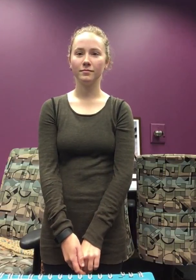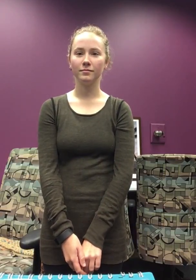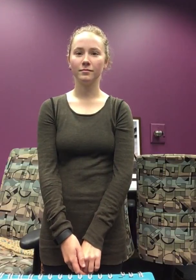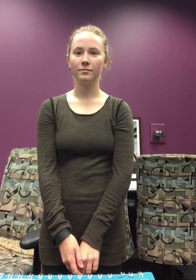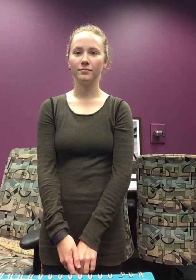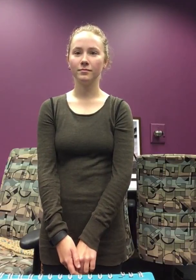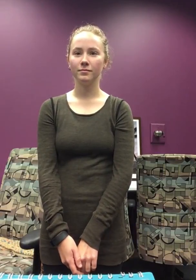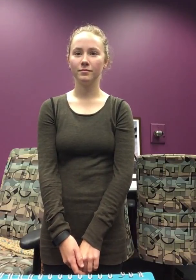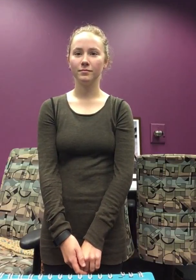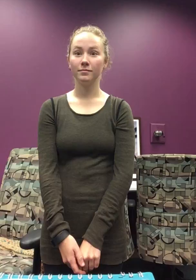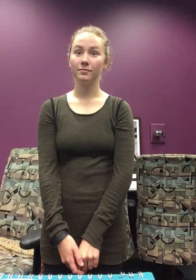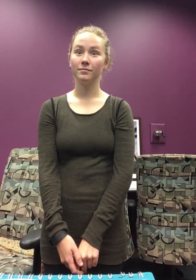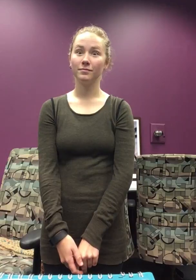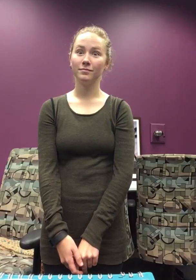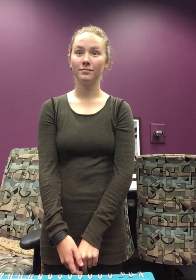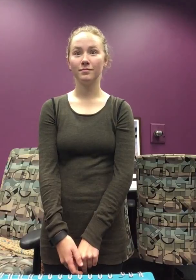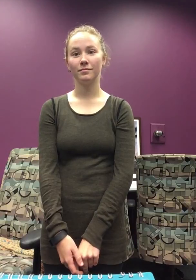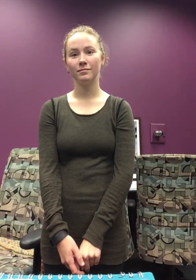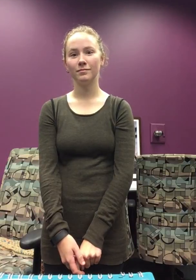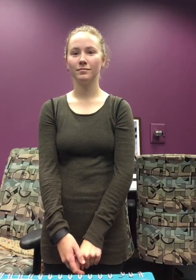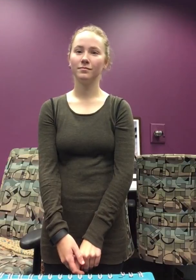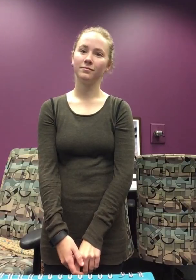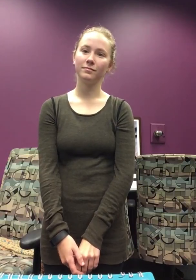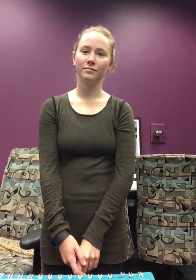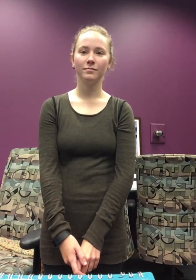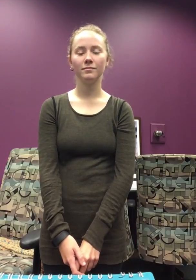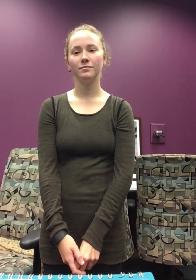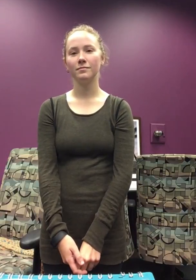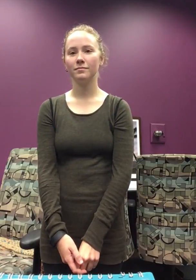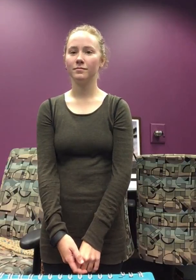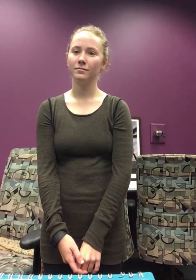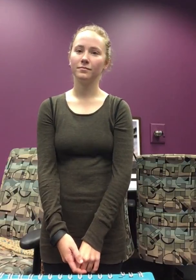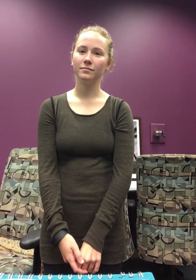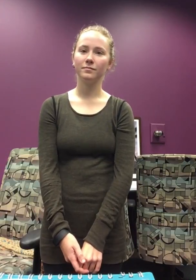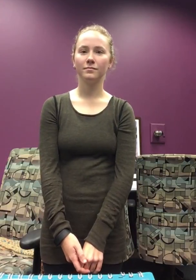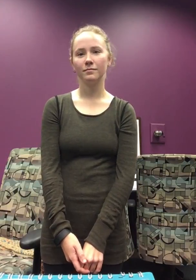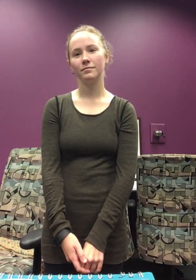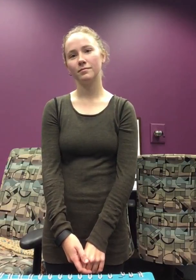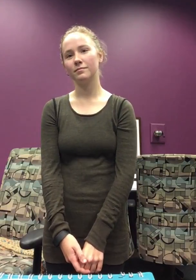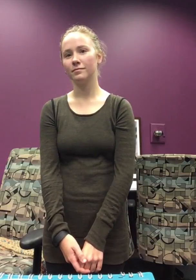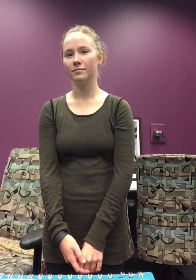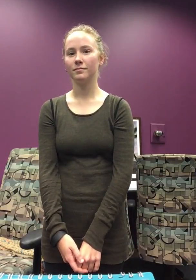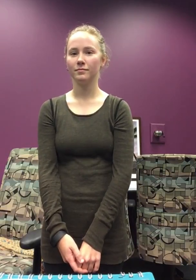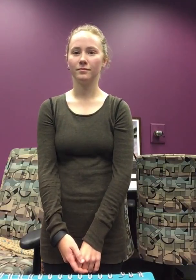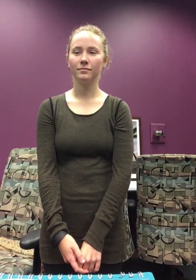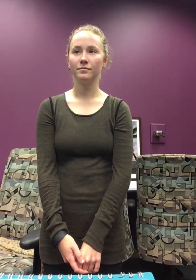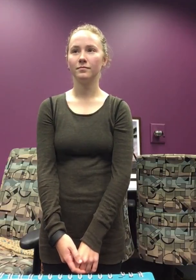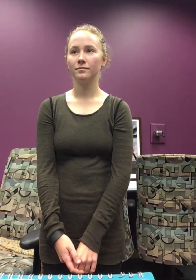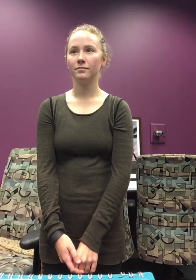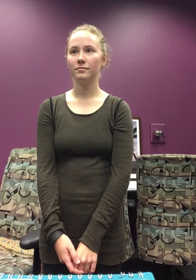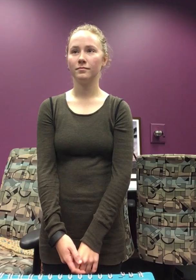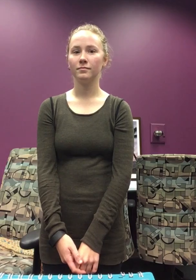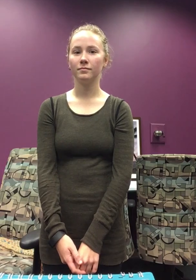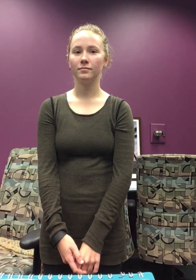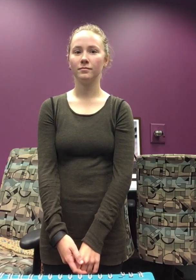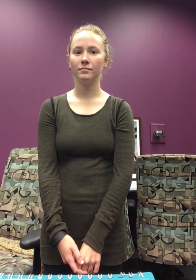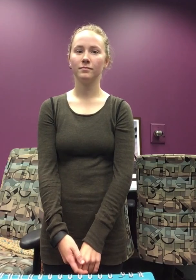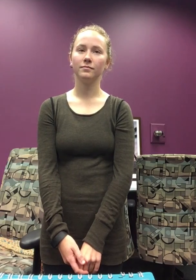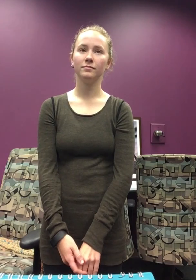Lloyd Fitzmaurice EIPA mock assessment. This is sample A. You will first have the opportunity to meet the